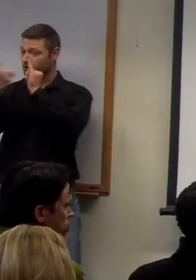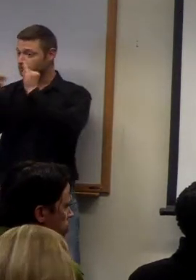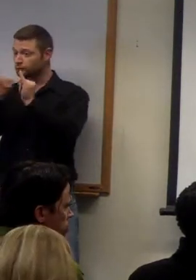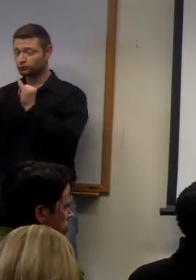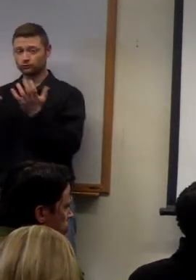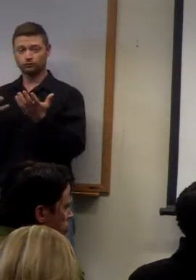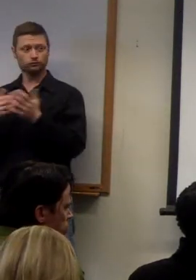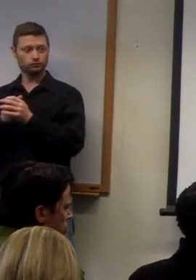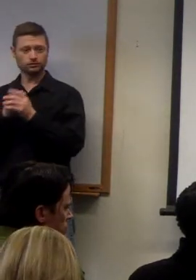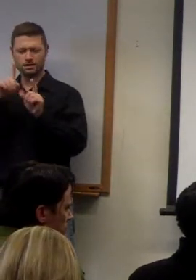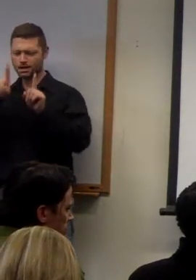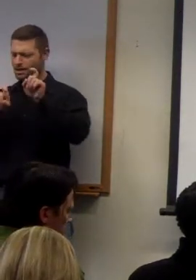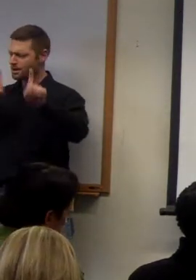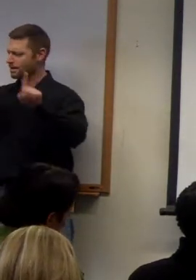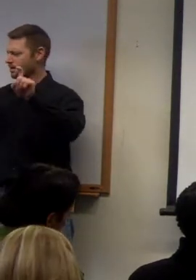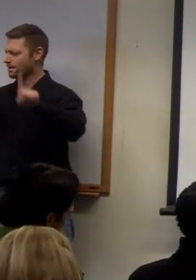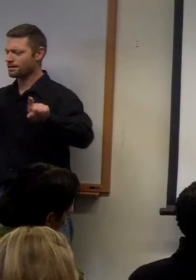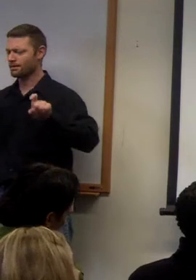you know?